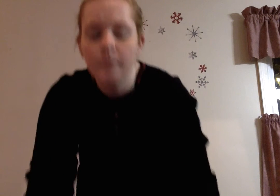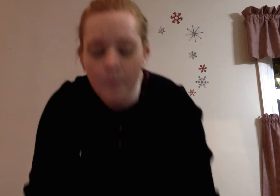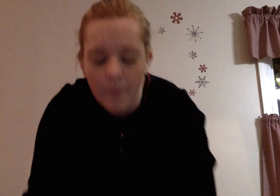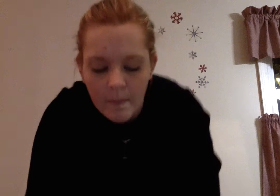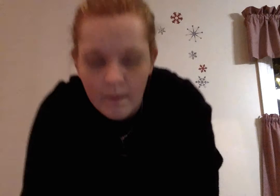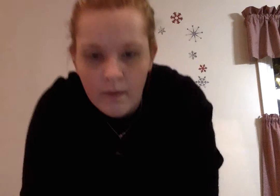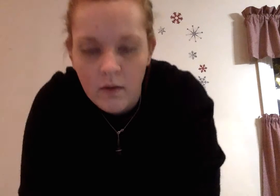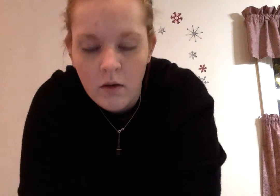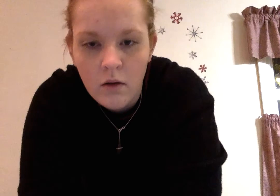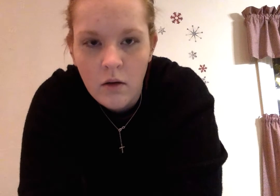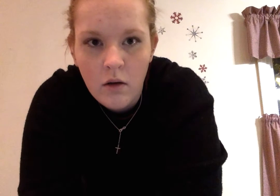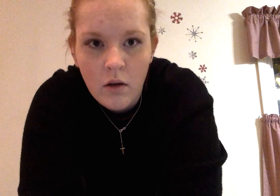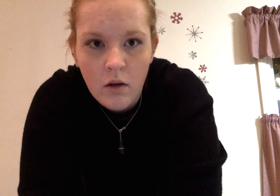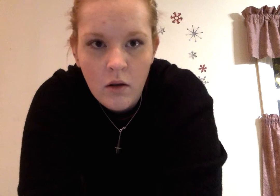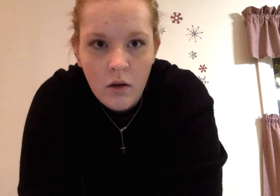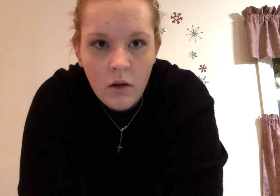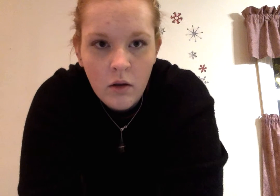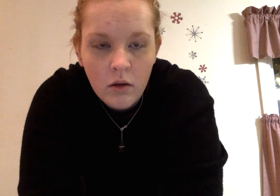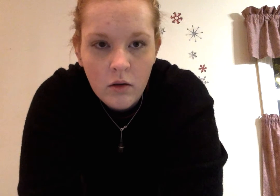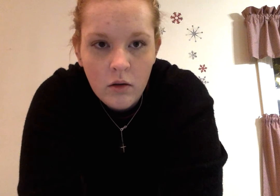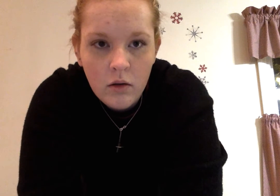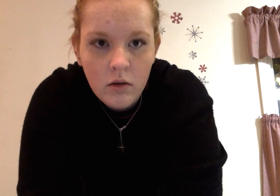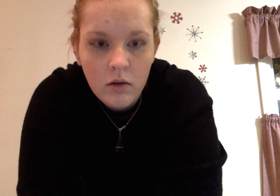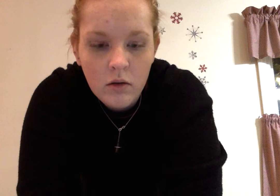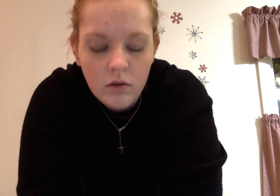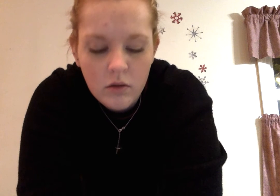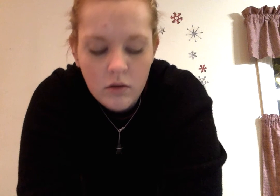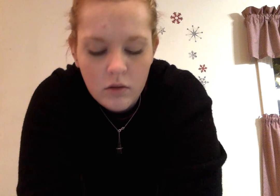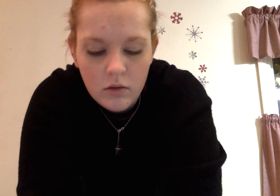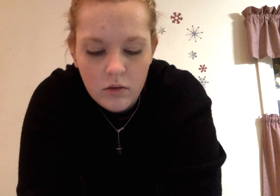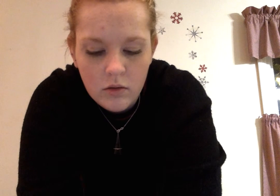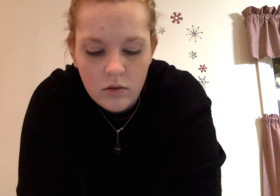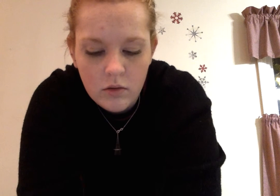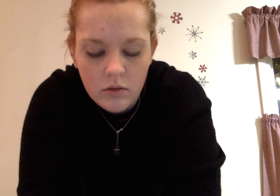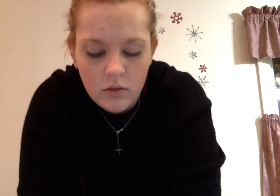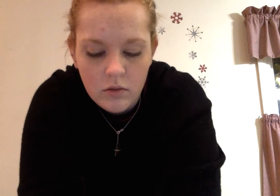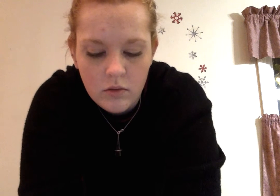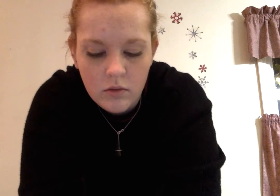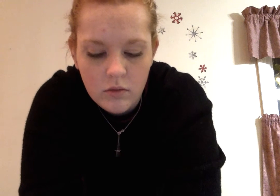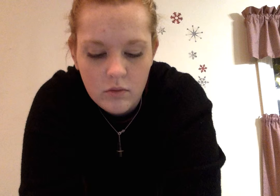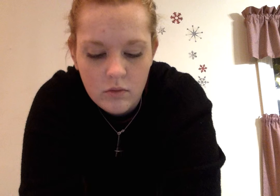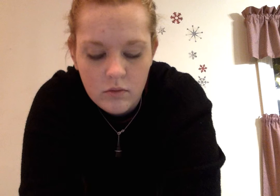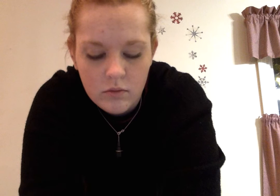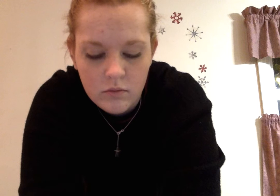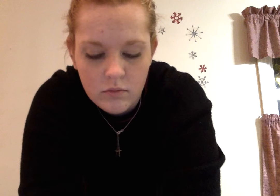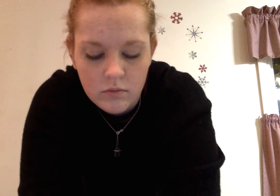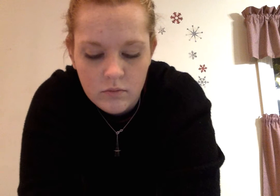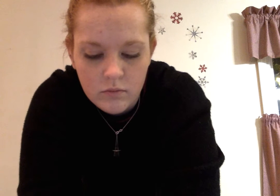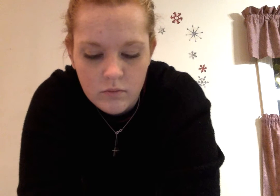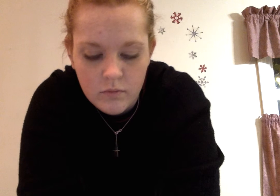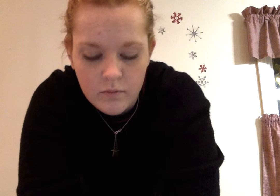Now, in a lecture situation, you are expected to keep the information for later use. Maybe